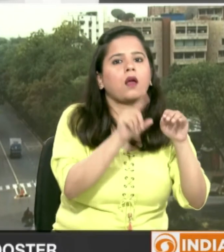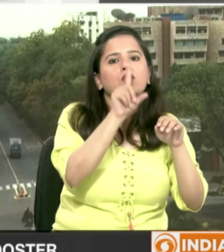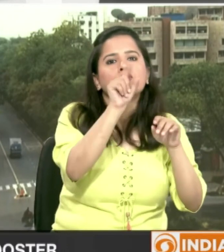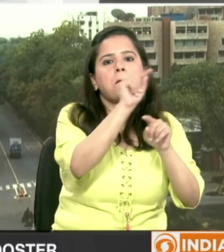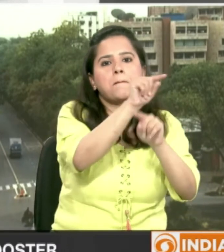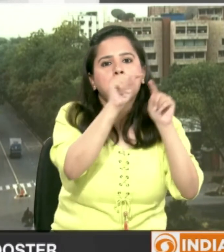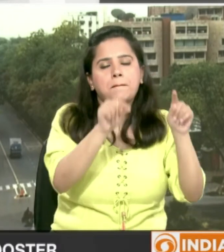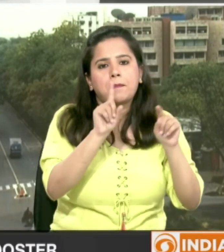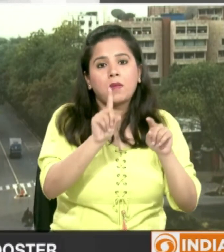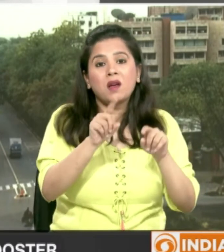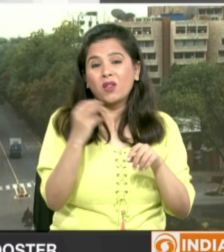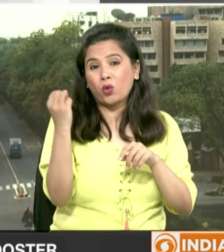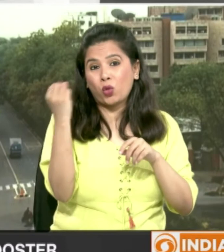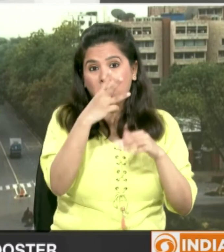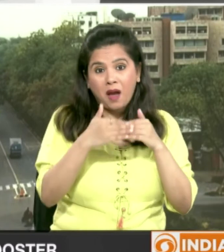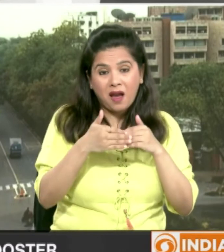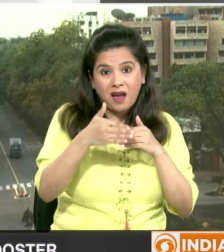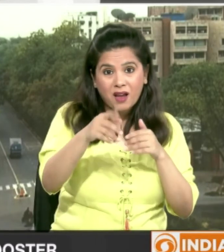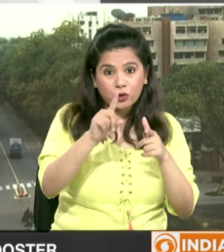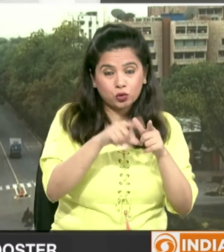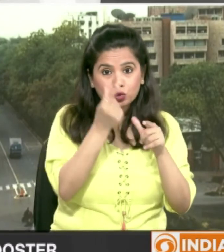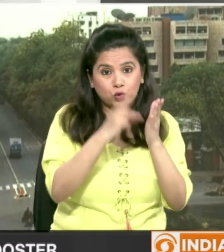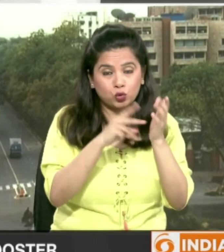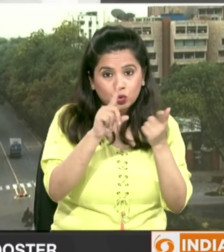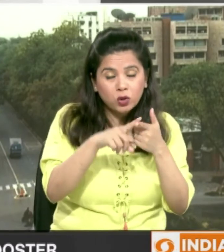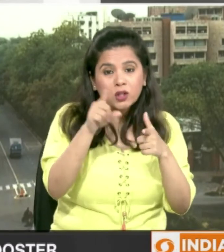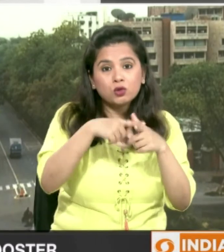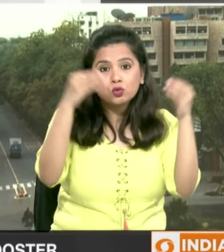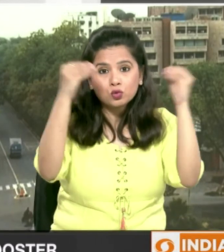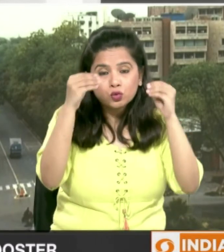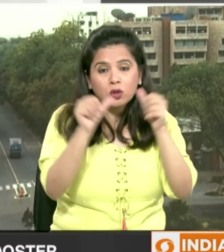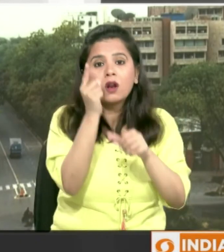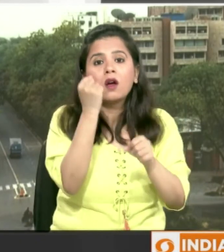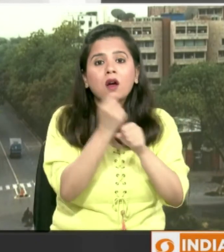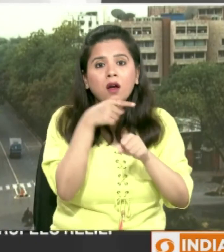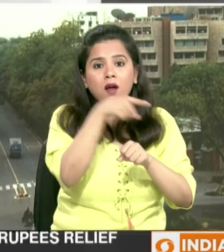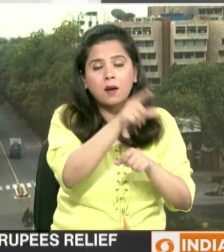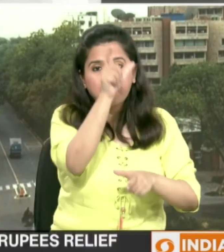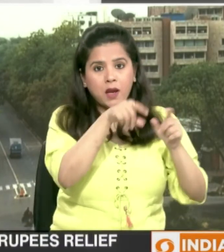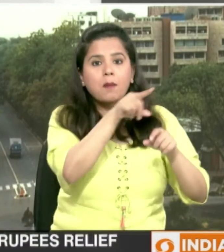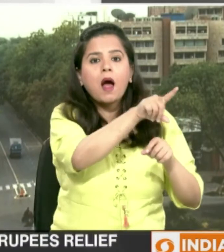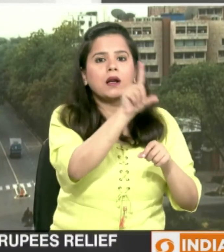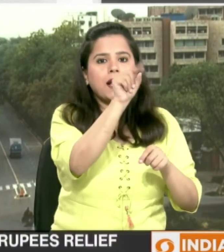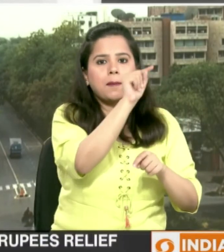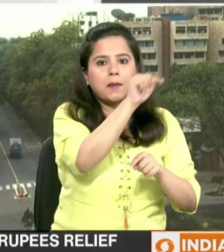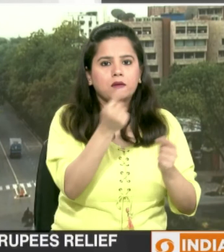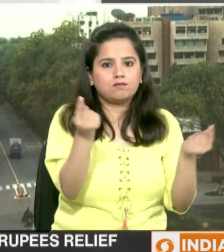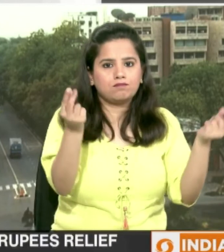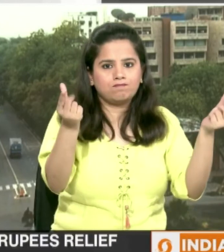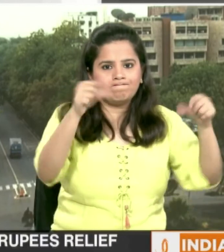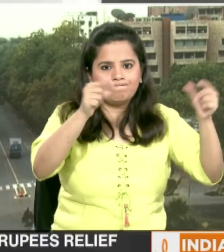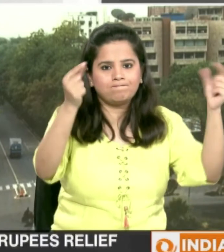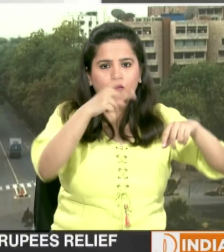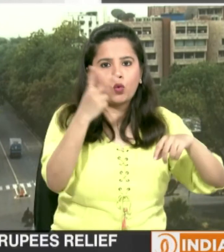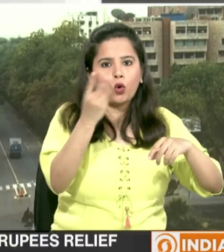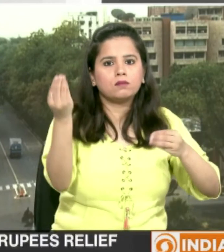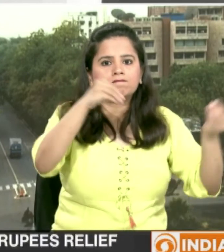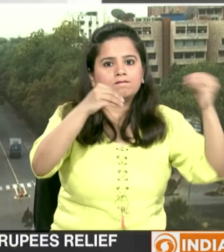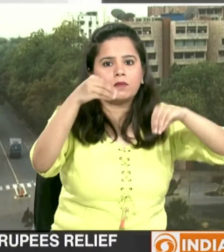So for the next 3 months, employers need to pay only 10% and not 12% so that they will have some more money in their